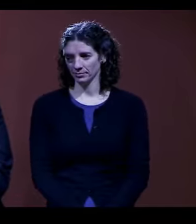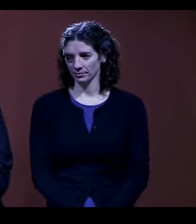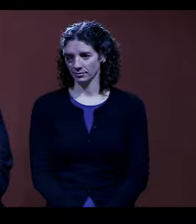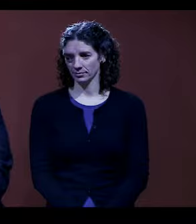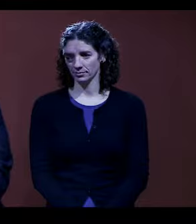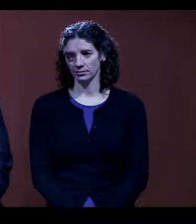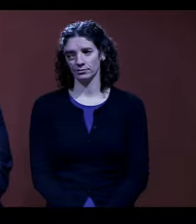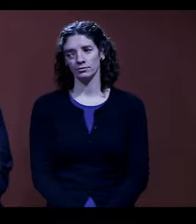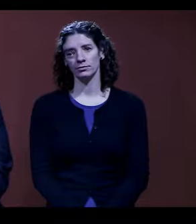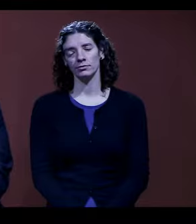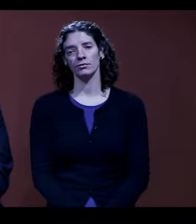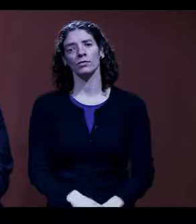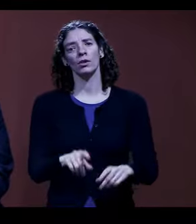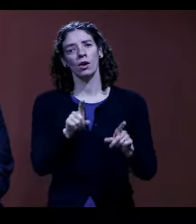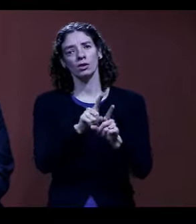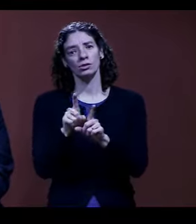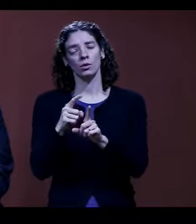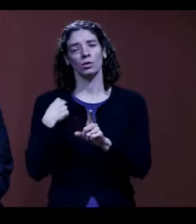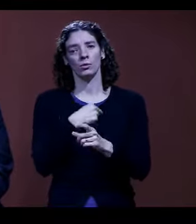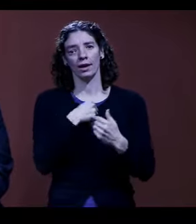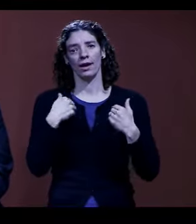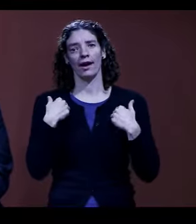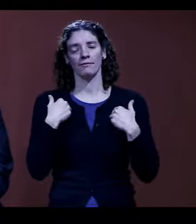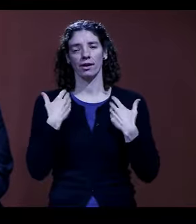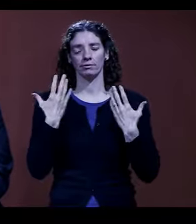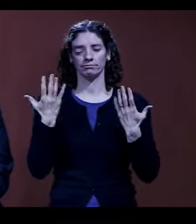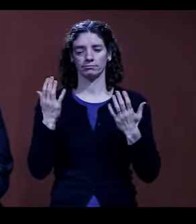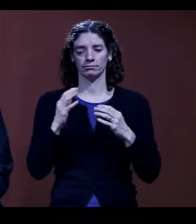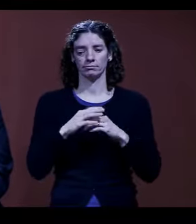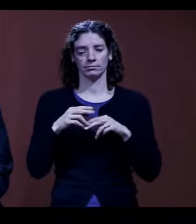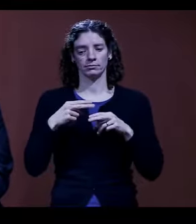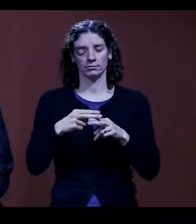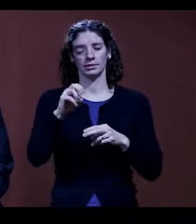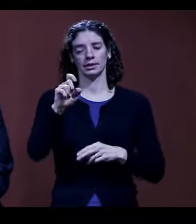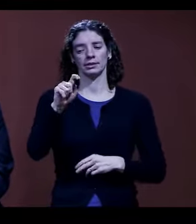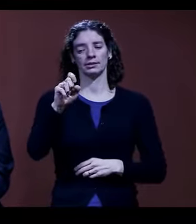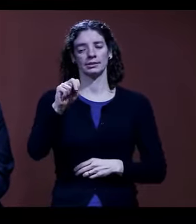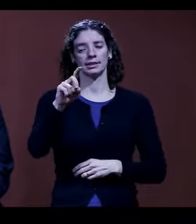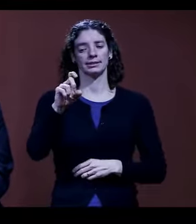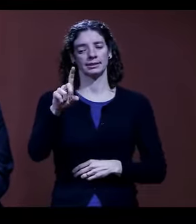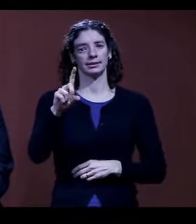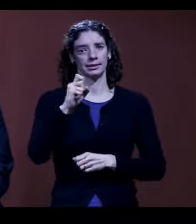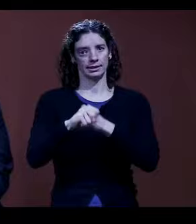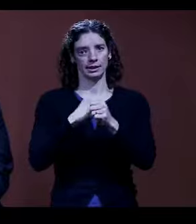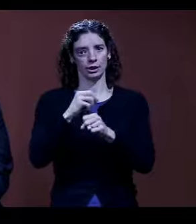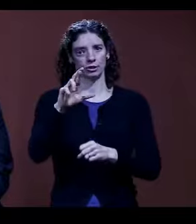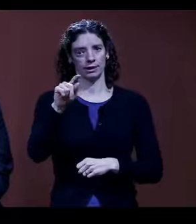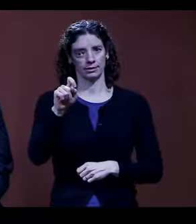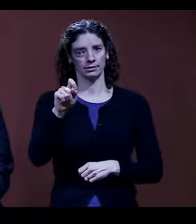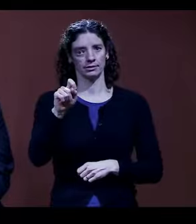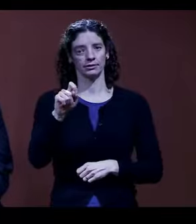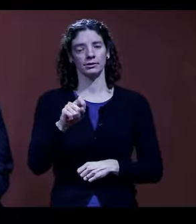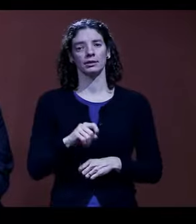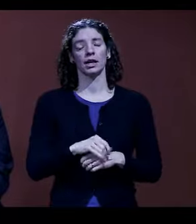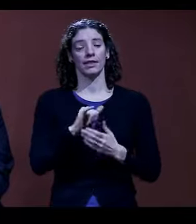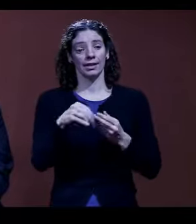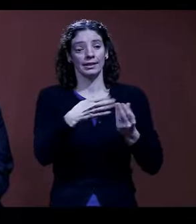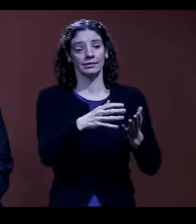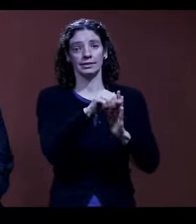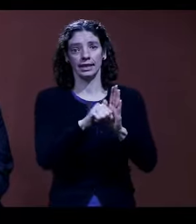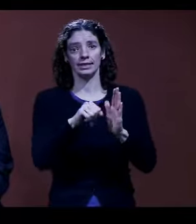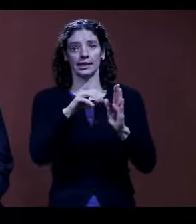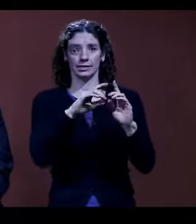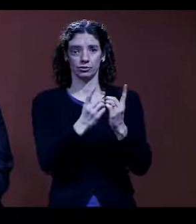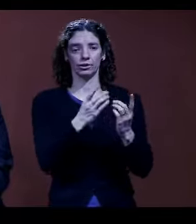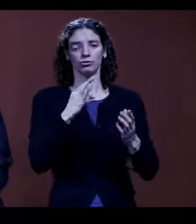So there's also an extended year rate that some states provide. It really gives states and districts some credit for students